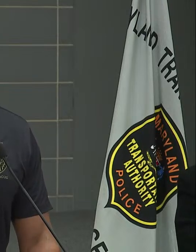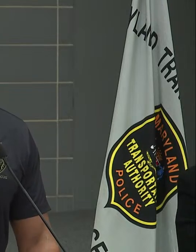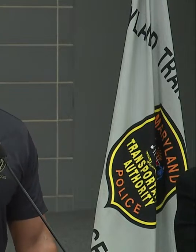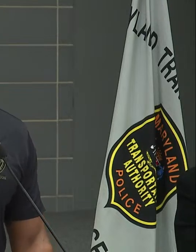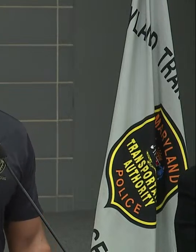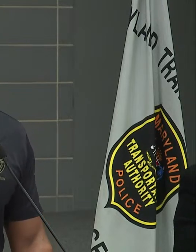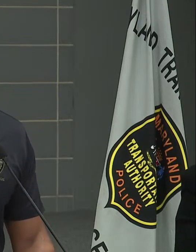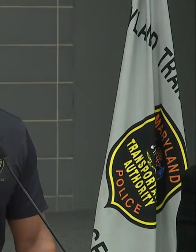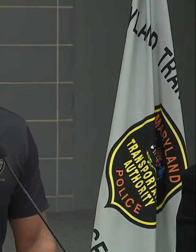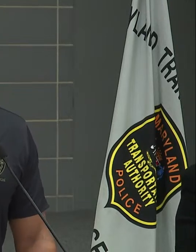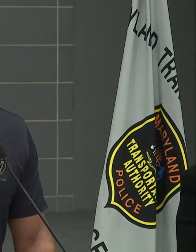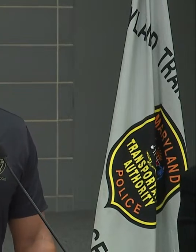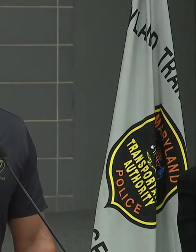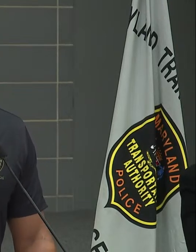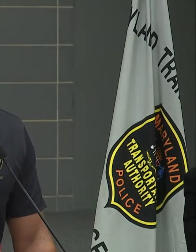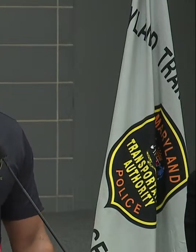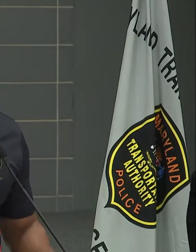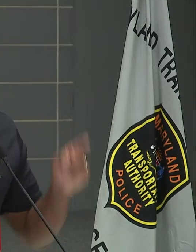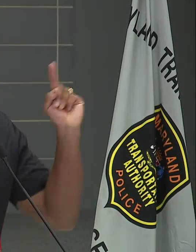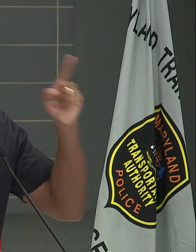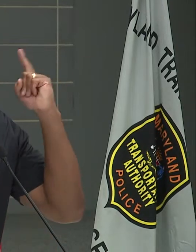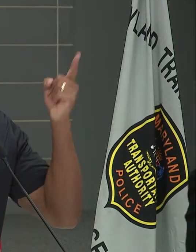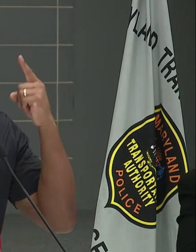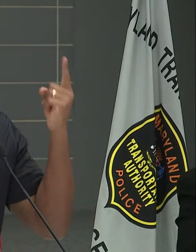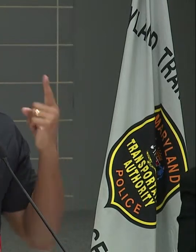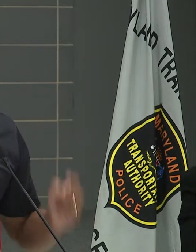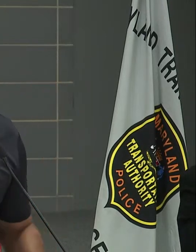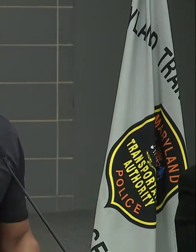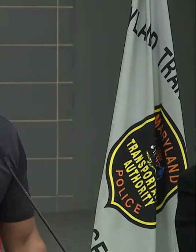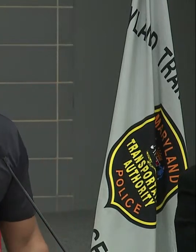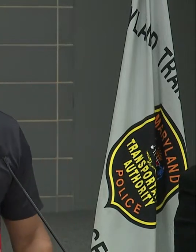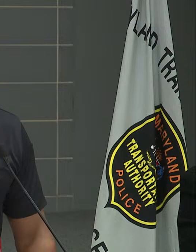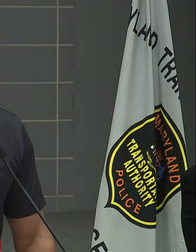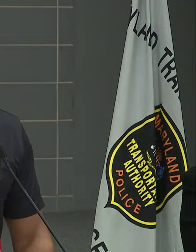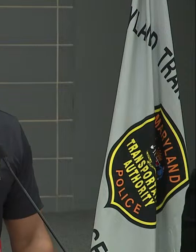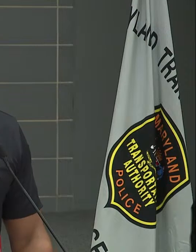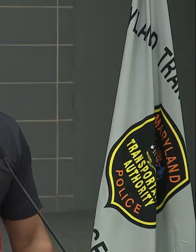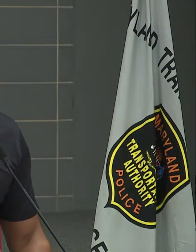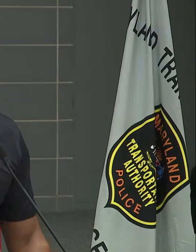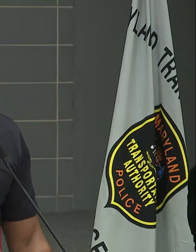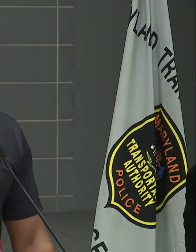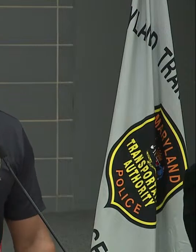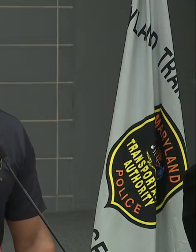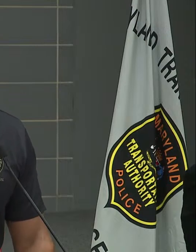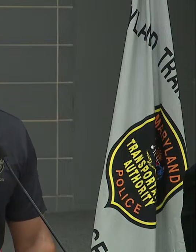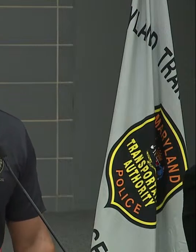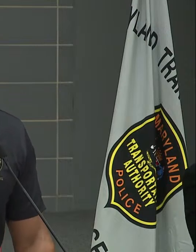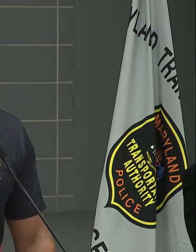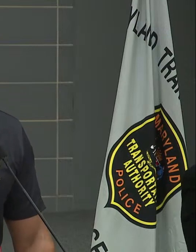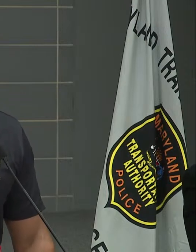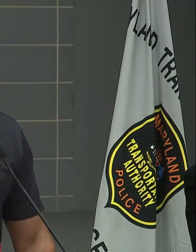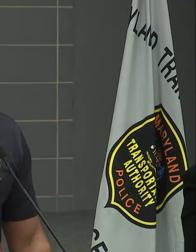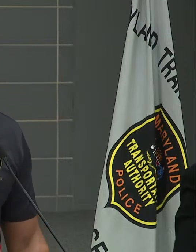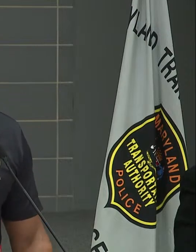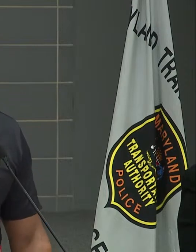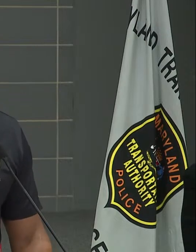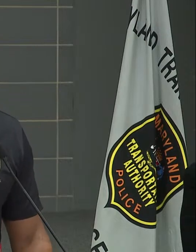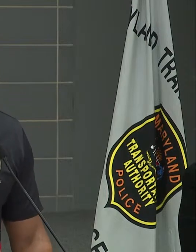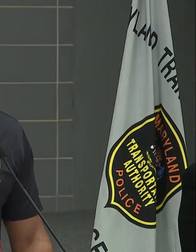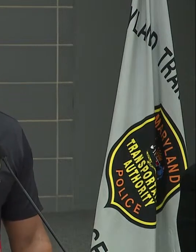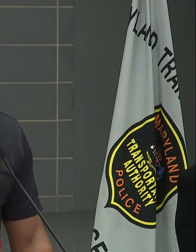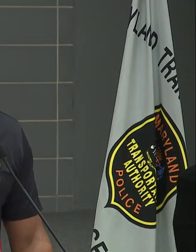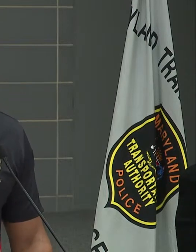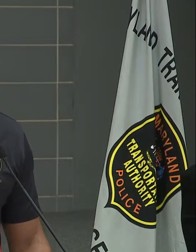people of both sides of the aisle, and frankly from around the country, who understand that this recovery is an imperative for all